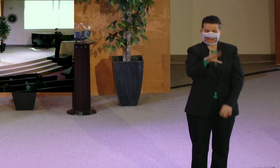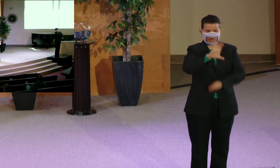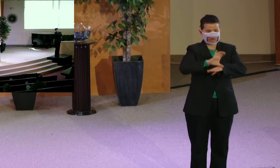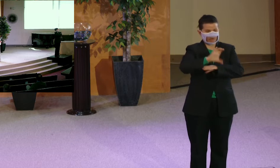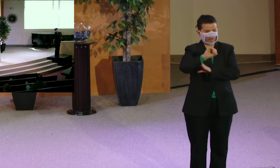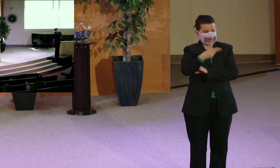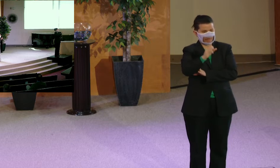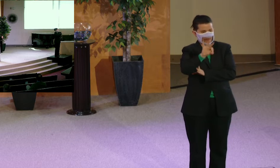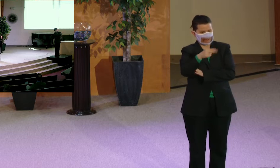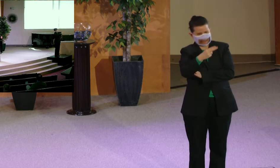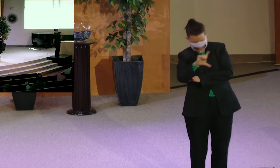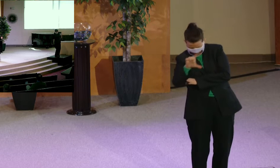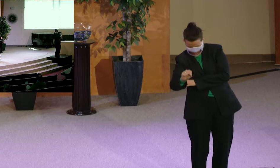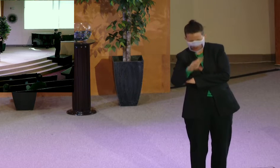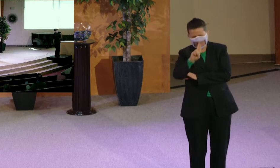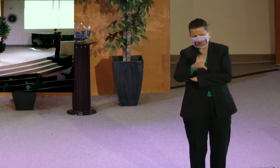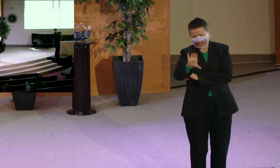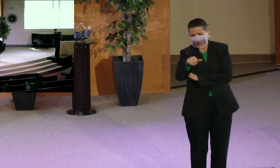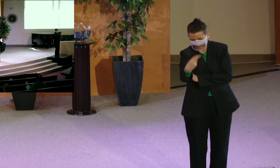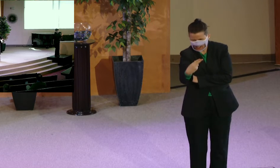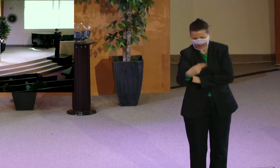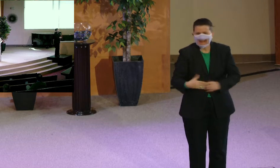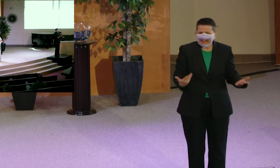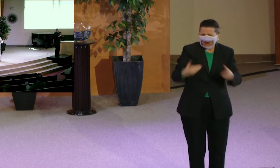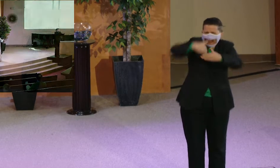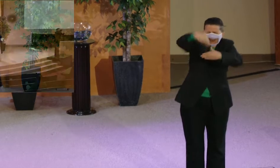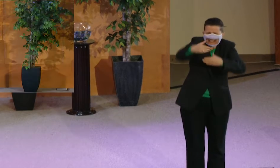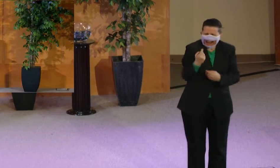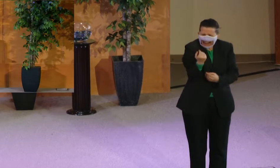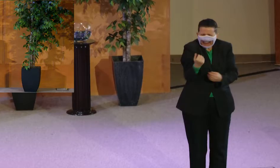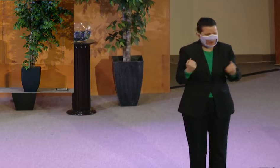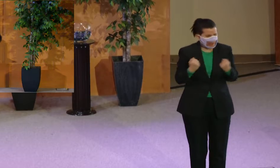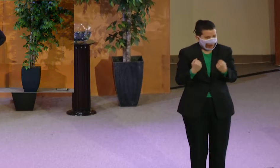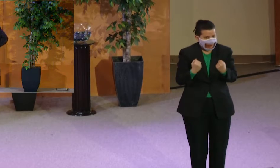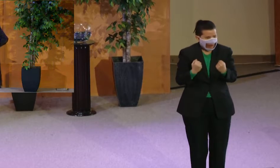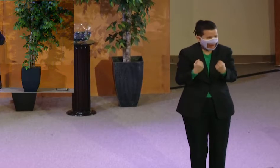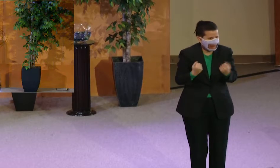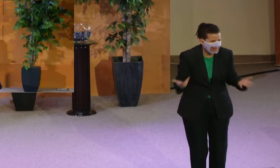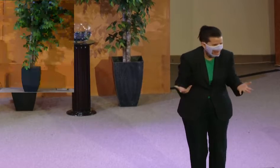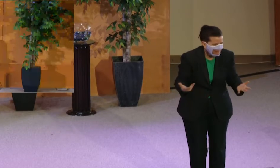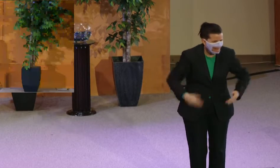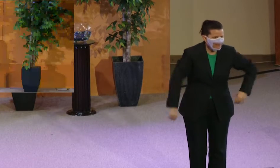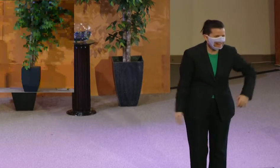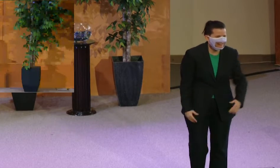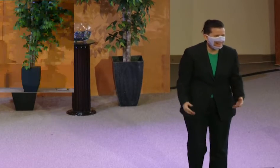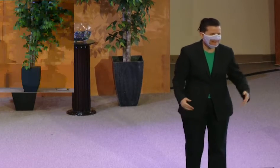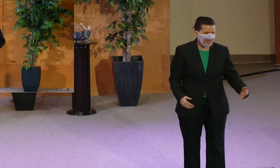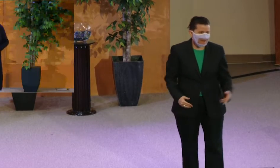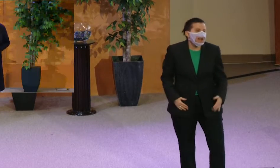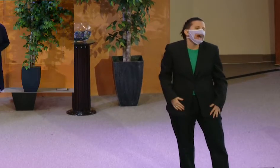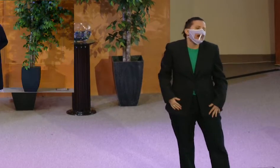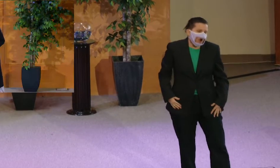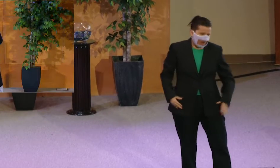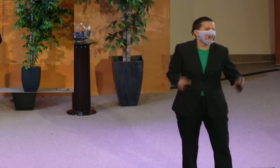you all here. It's a little burr out there. Not prepared. I came just like this, and I went, oh, my God. What was